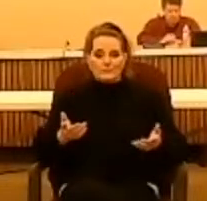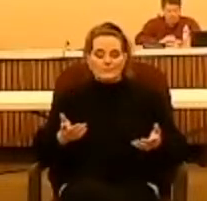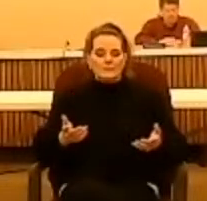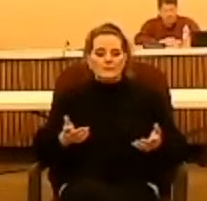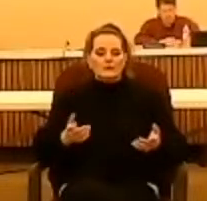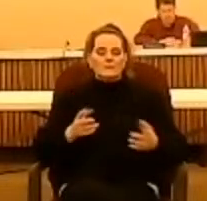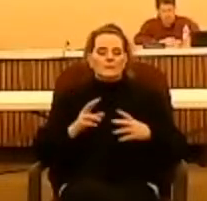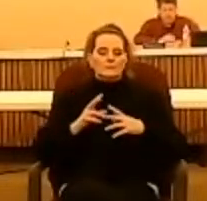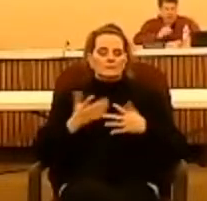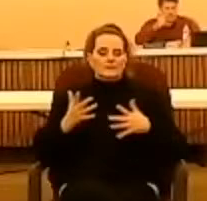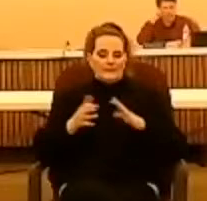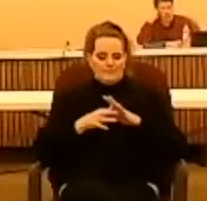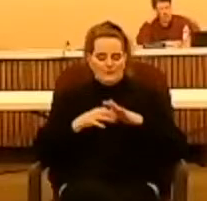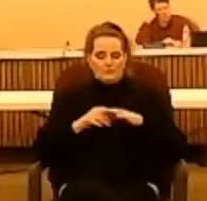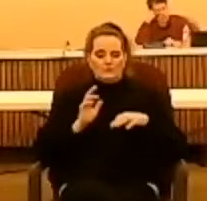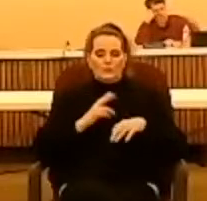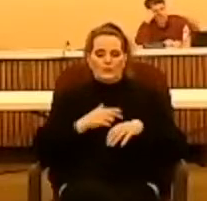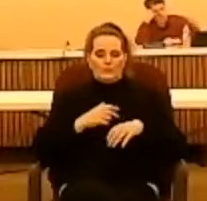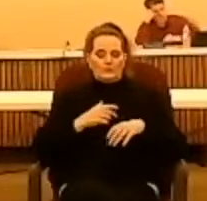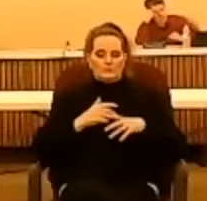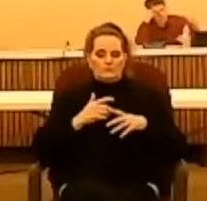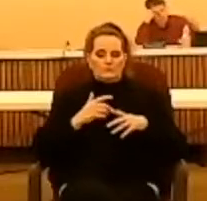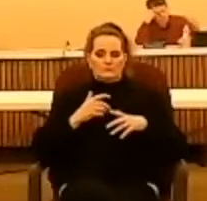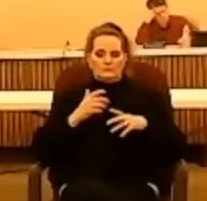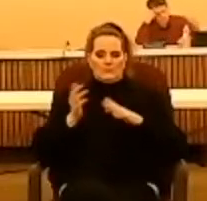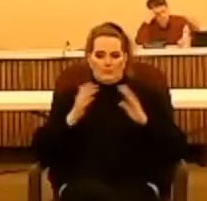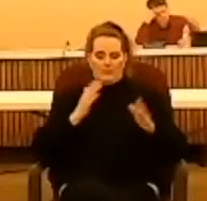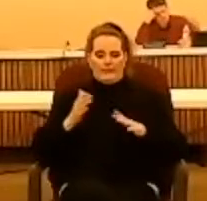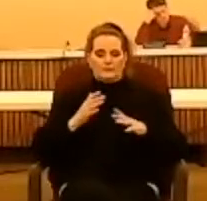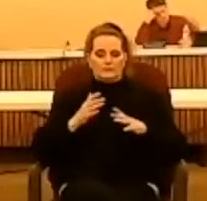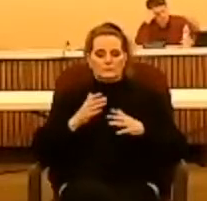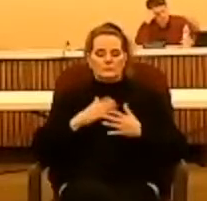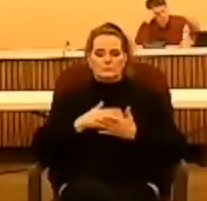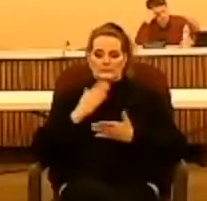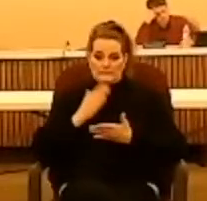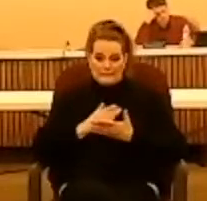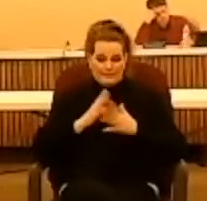So like I said, we'll plan to adjourn to